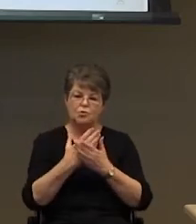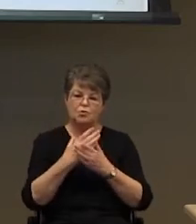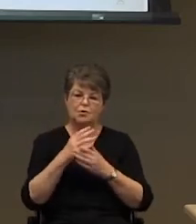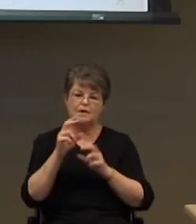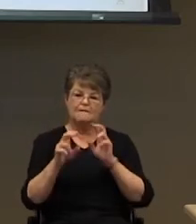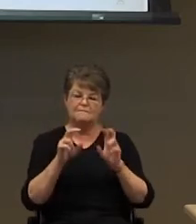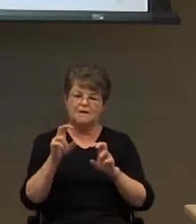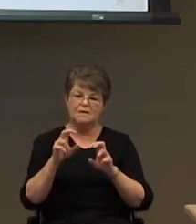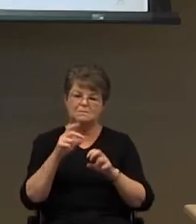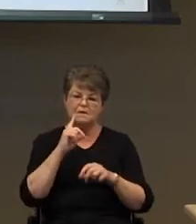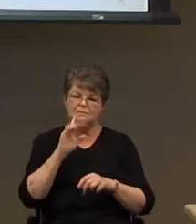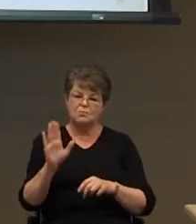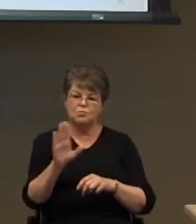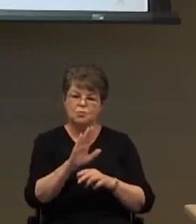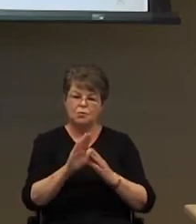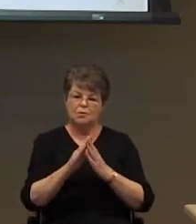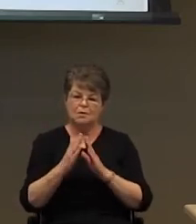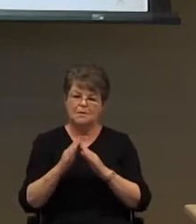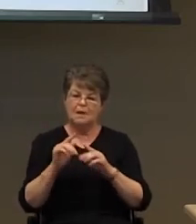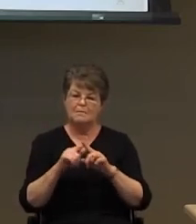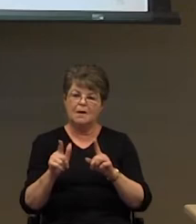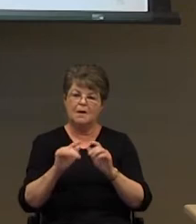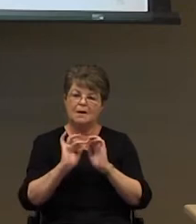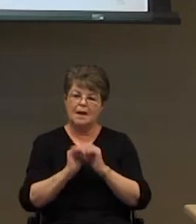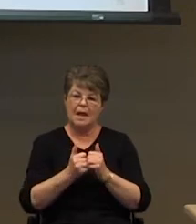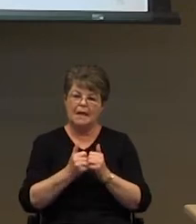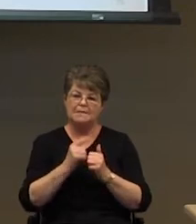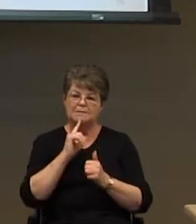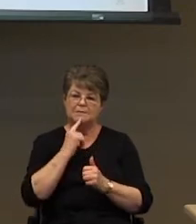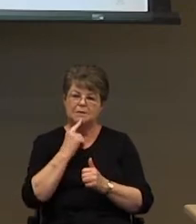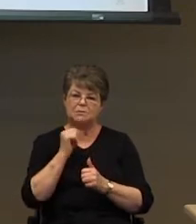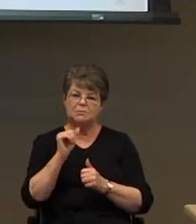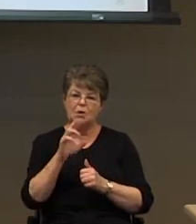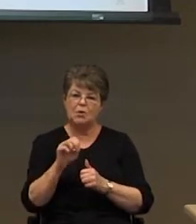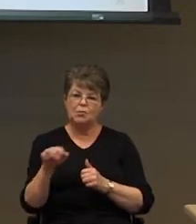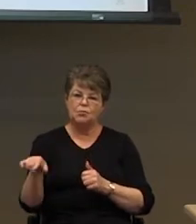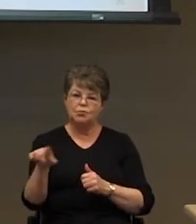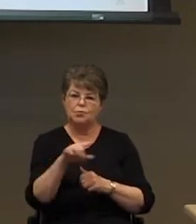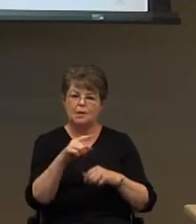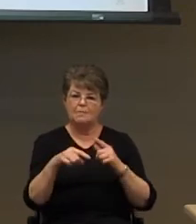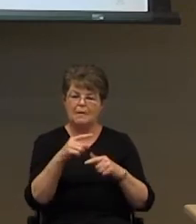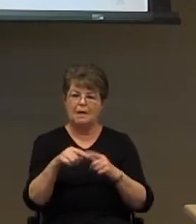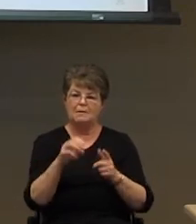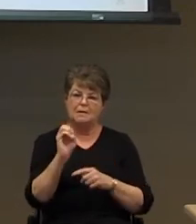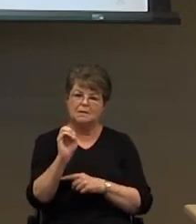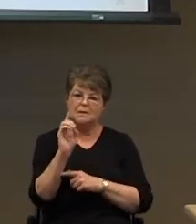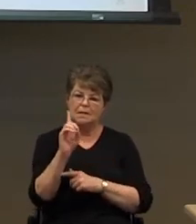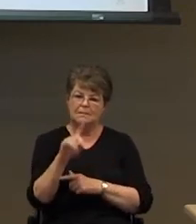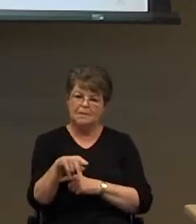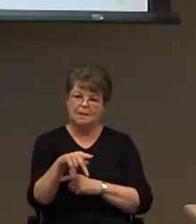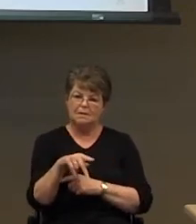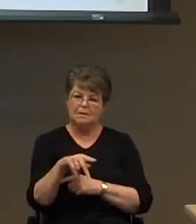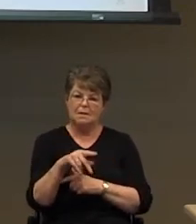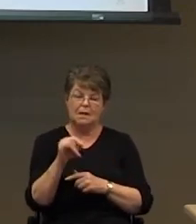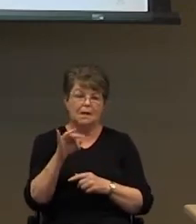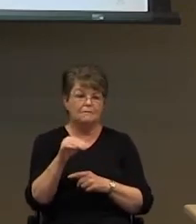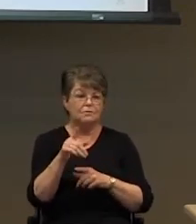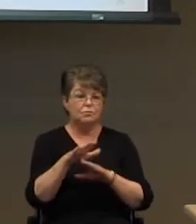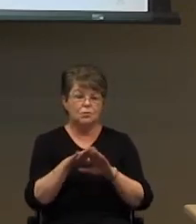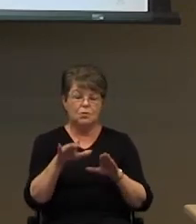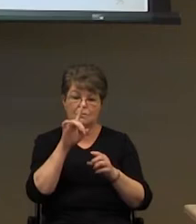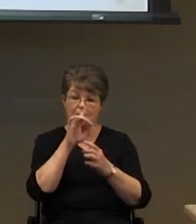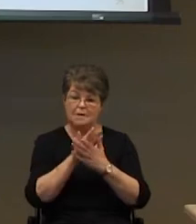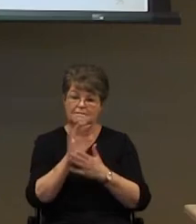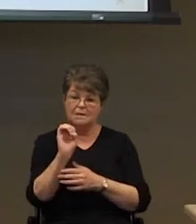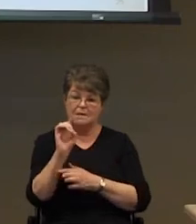not, then you heard me say it now, is how serious are we about economic development? Because the reality is that if we don't believe